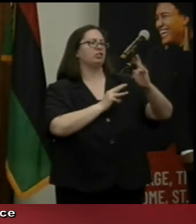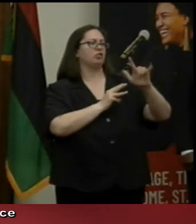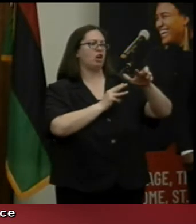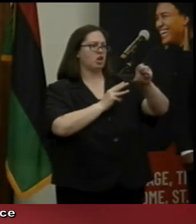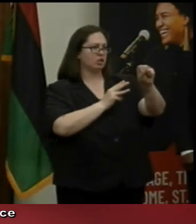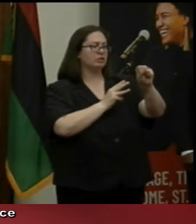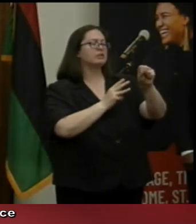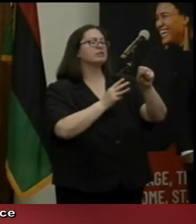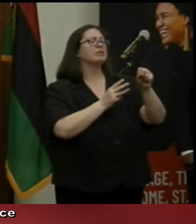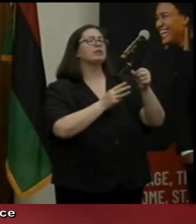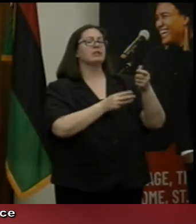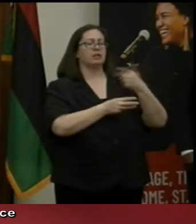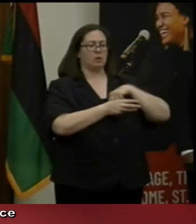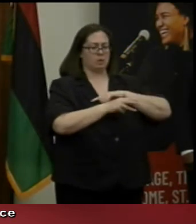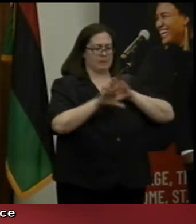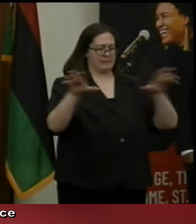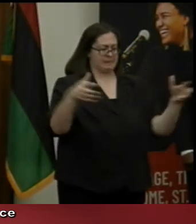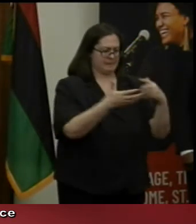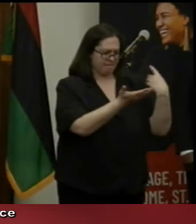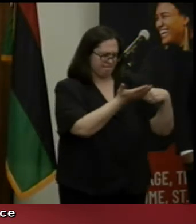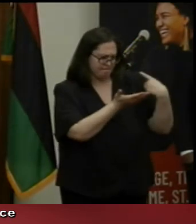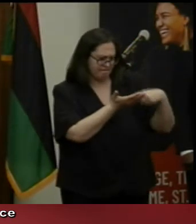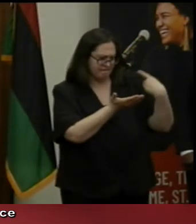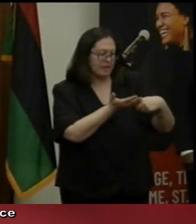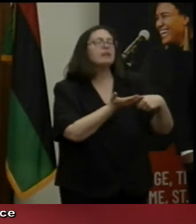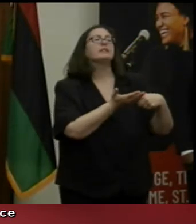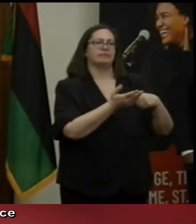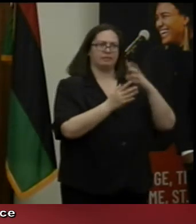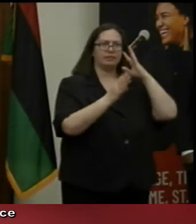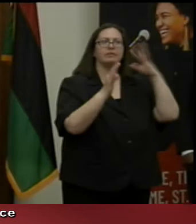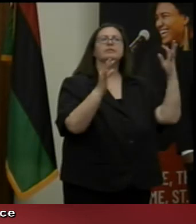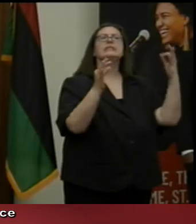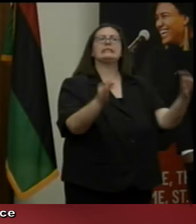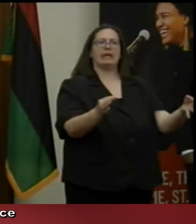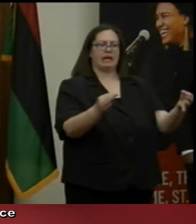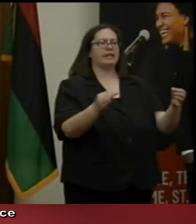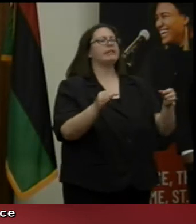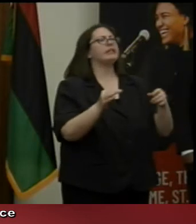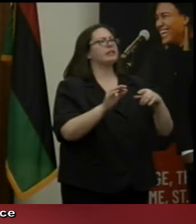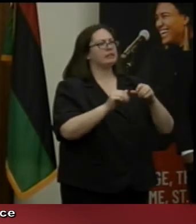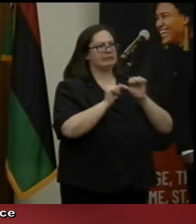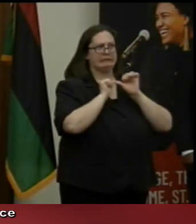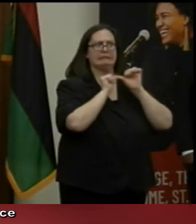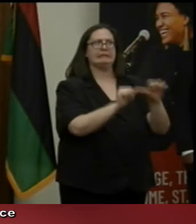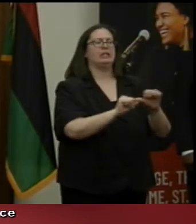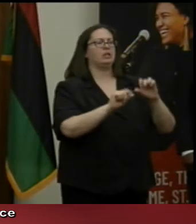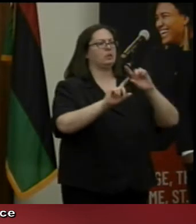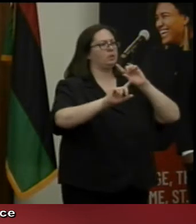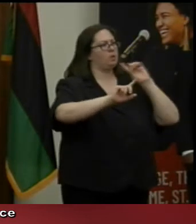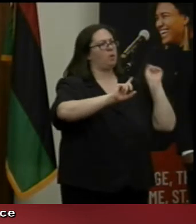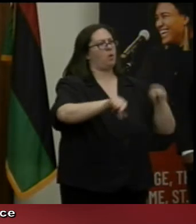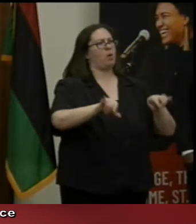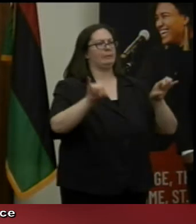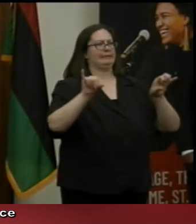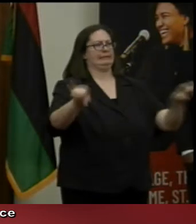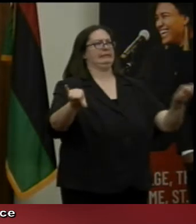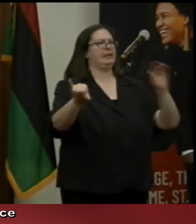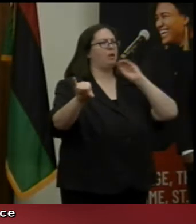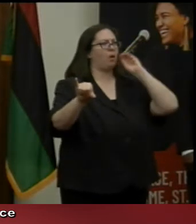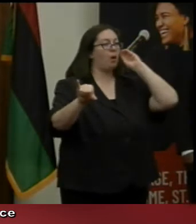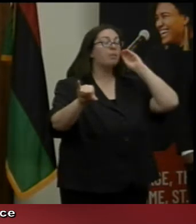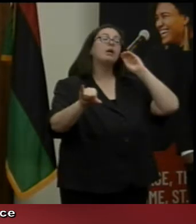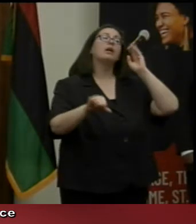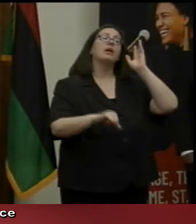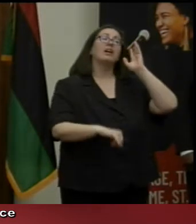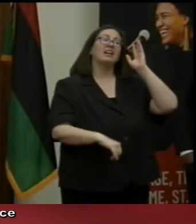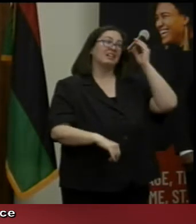order. This remains a very fluid situation, so we're not setting an end date, but we are saying